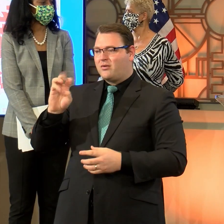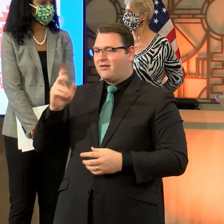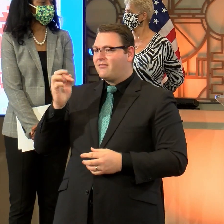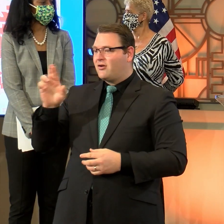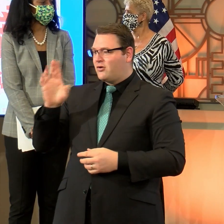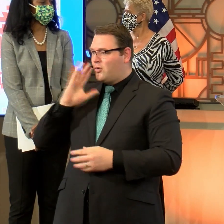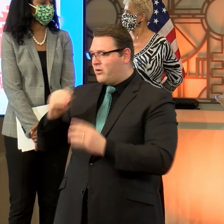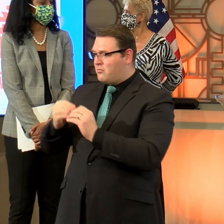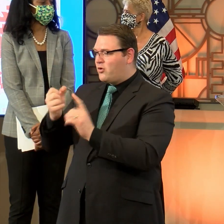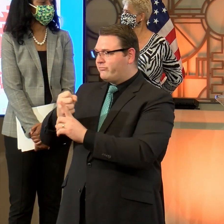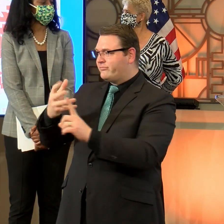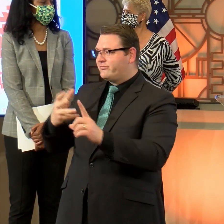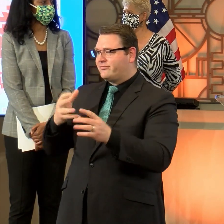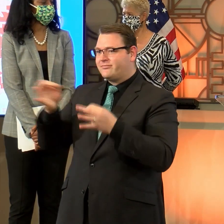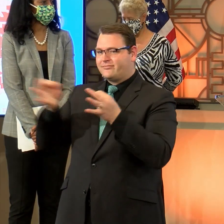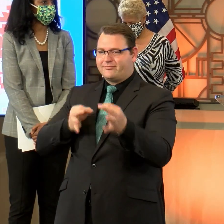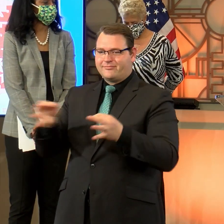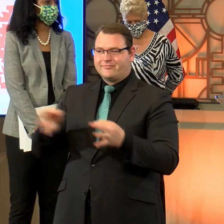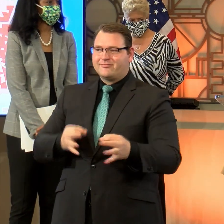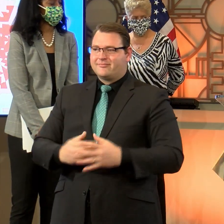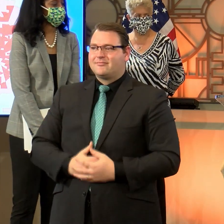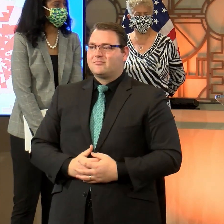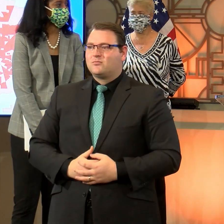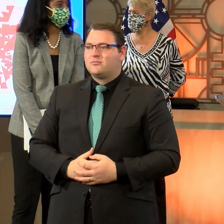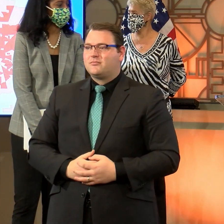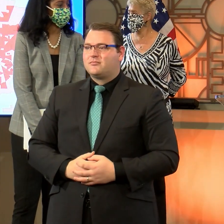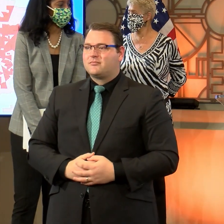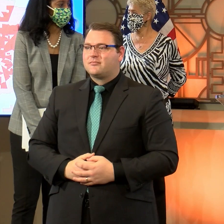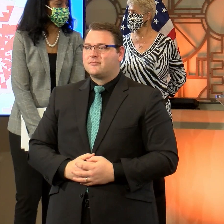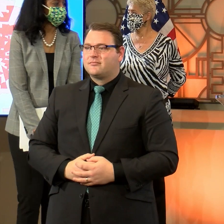more details on this initiative.